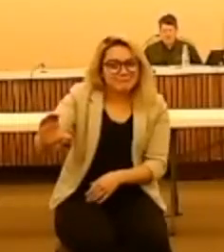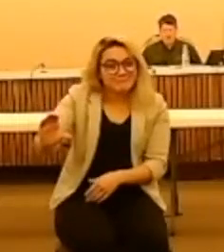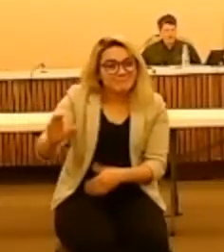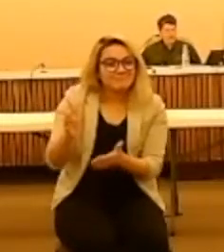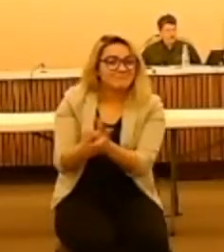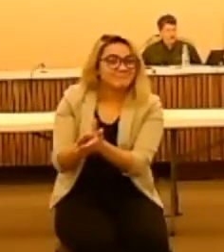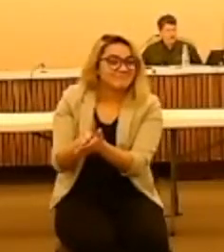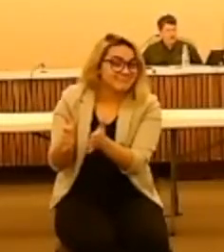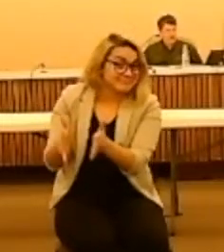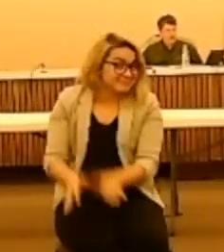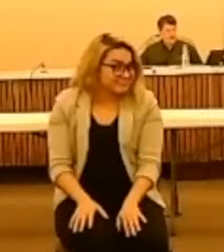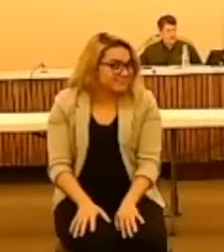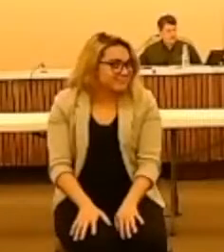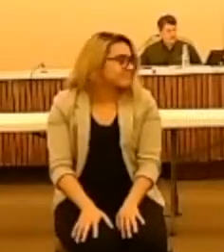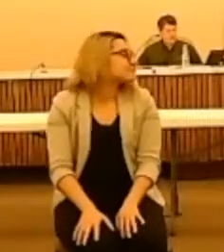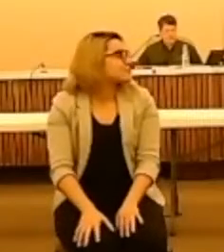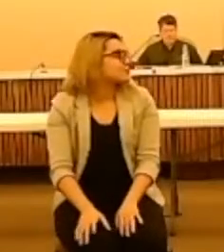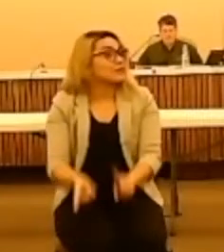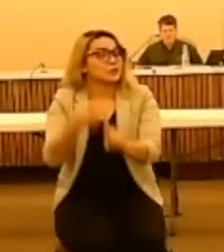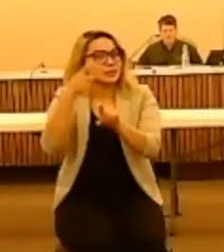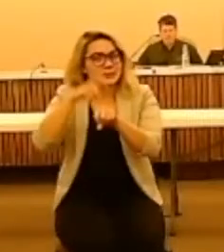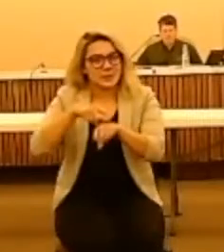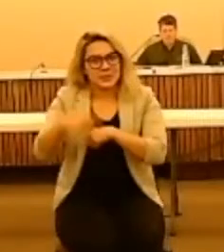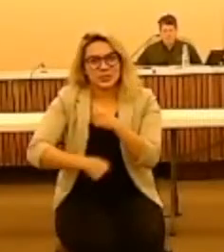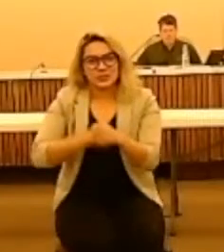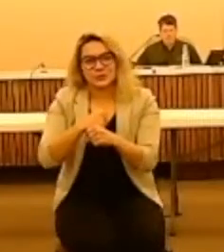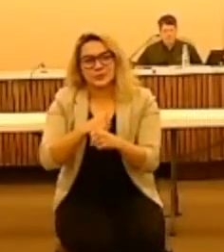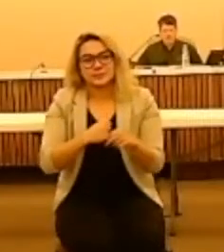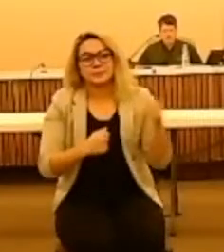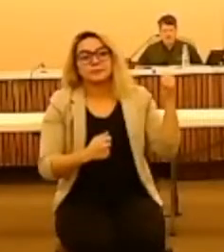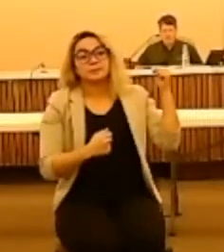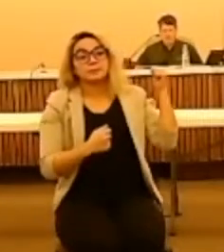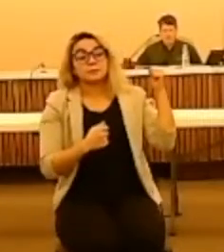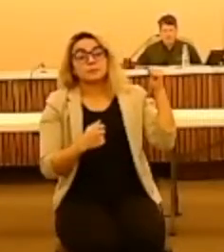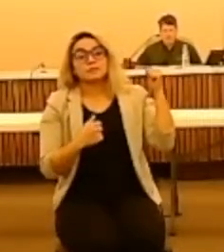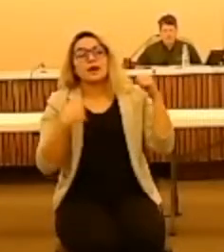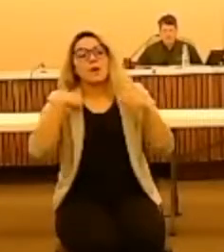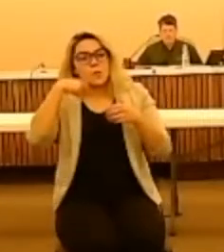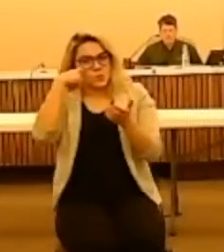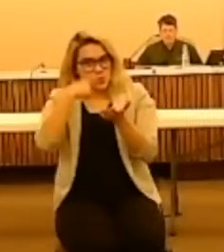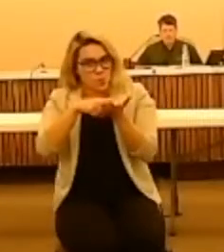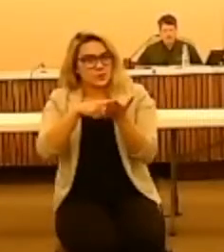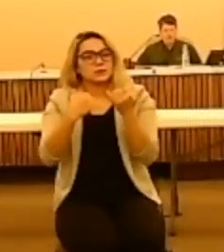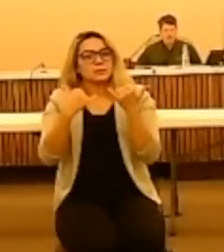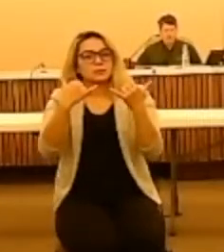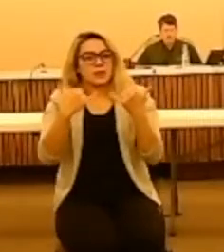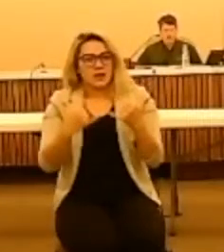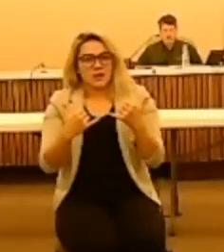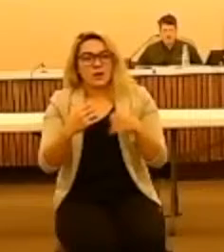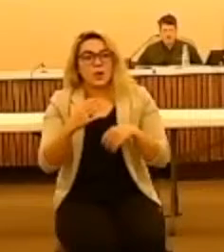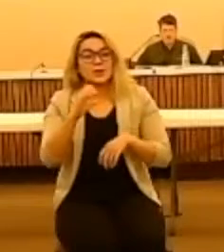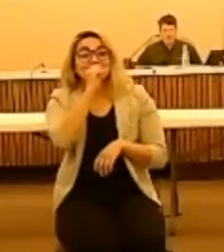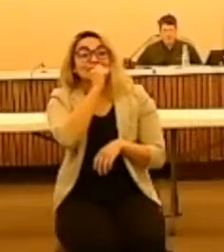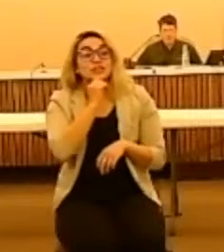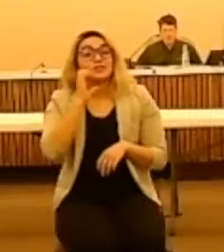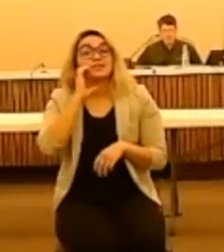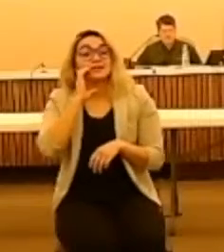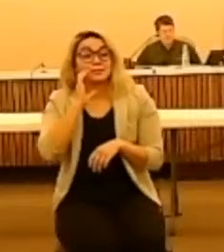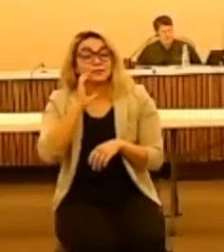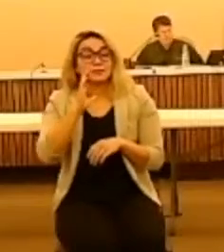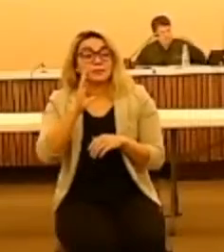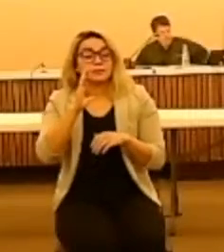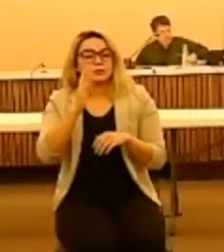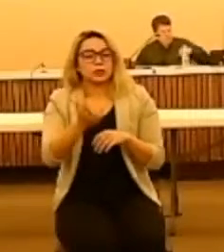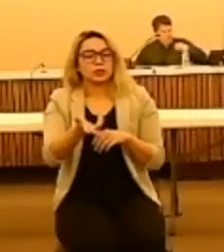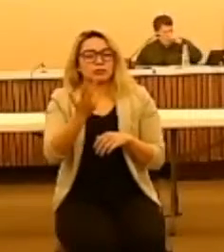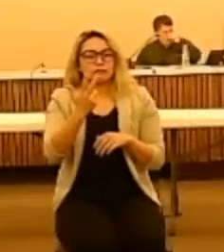I just noticed that the construction, the walls have started to go up on the senior center's new 3-season